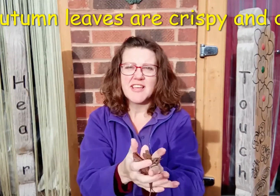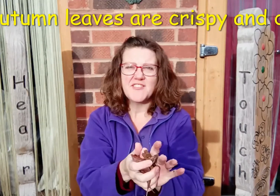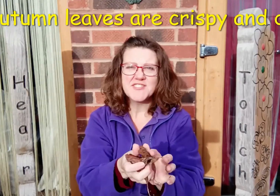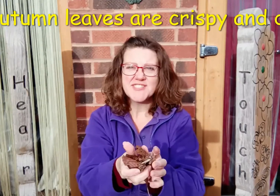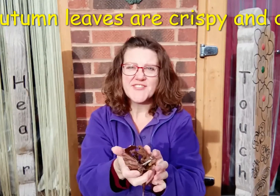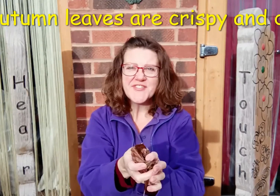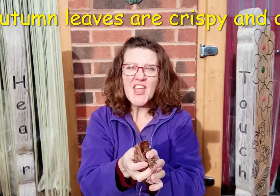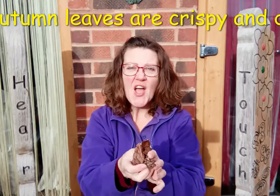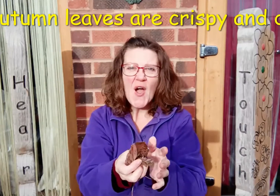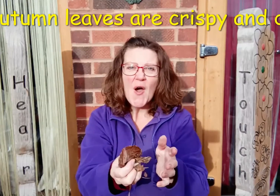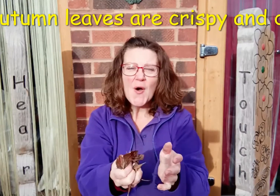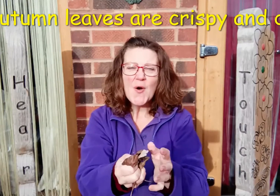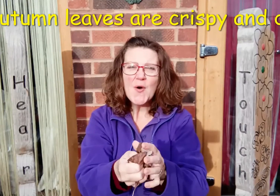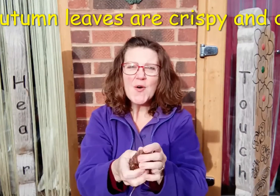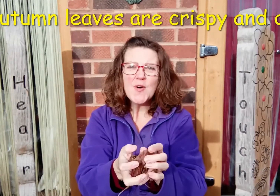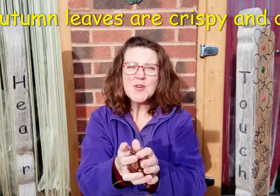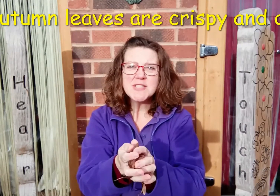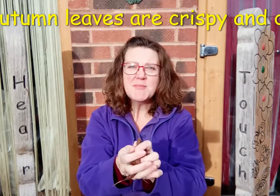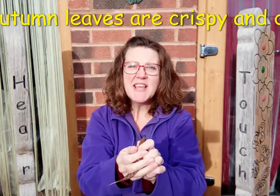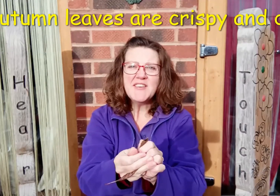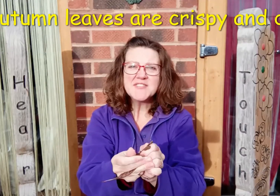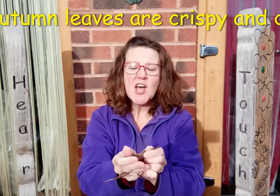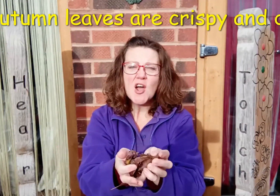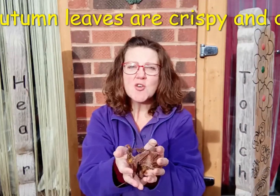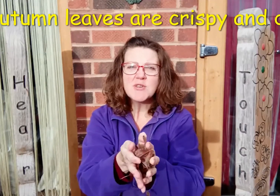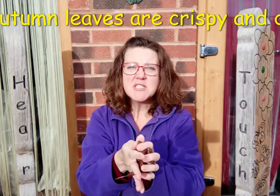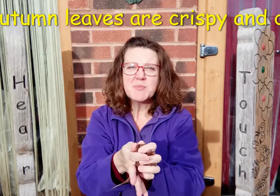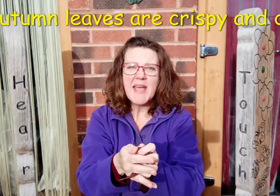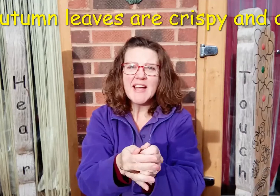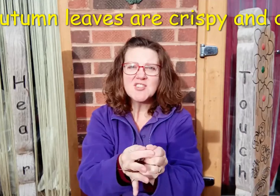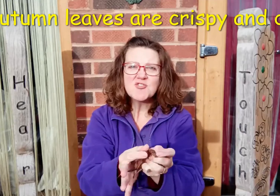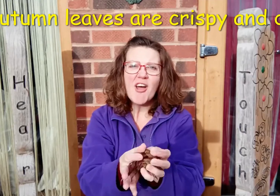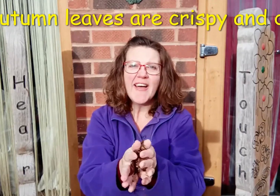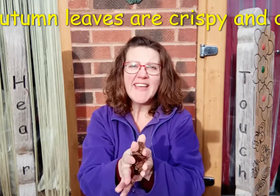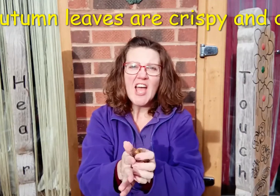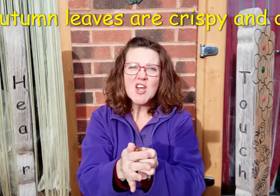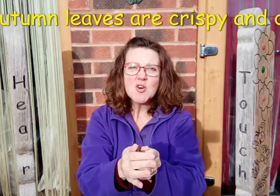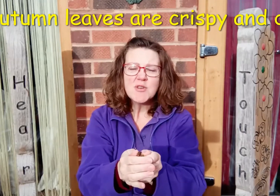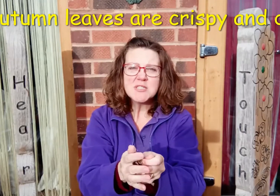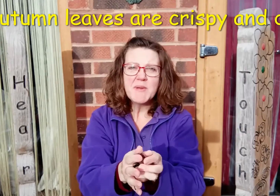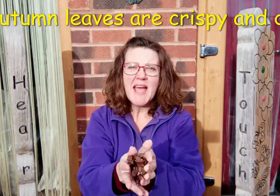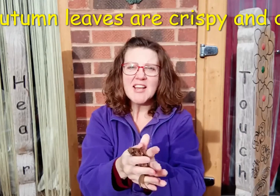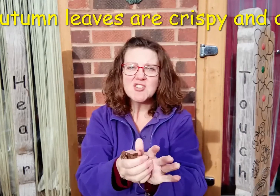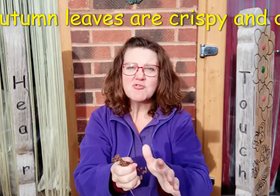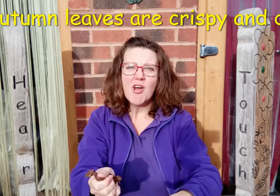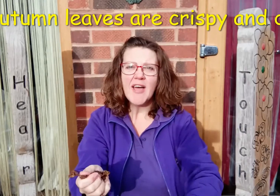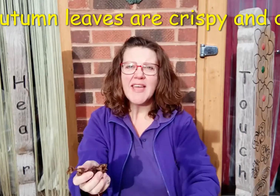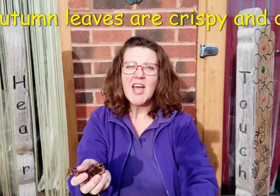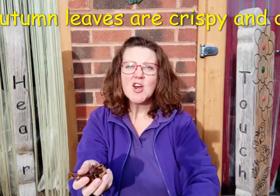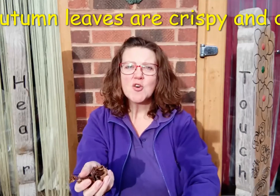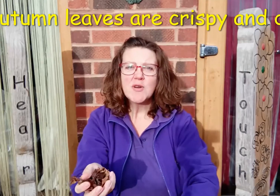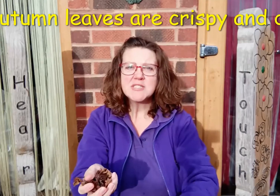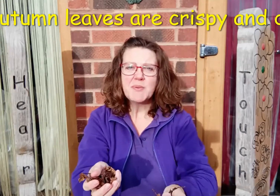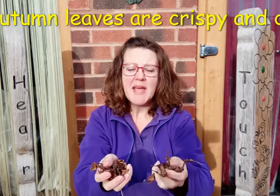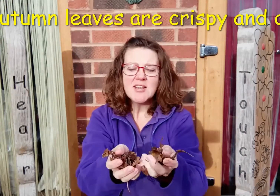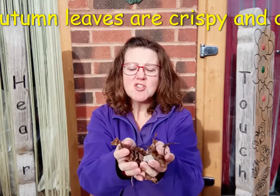leaves. Autumn leaves are crispy and dry, crispy and dry, crispy and